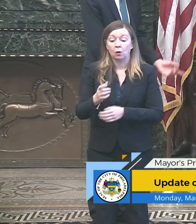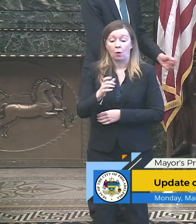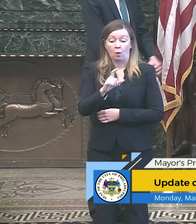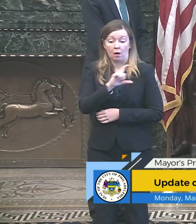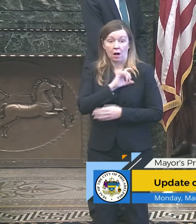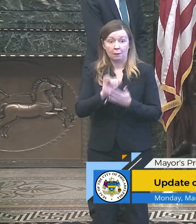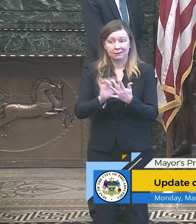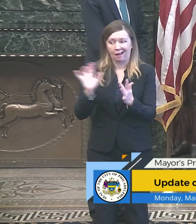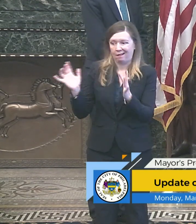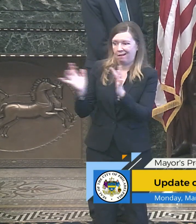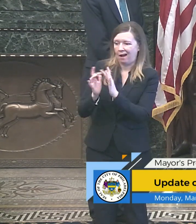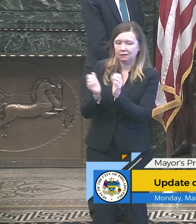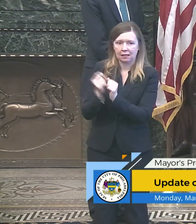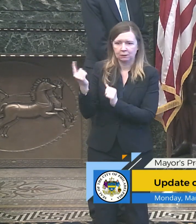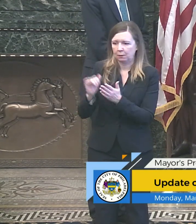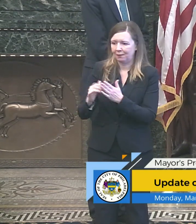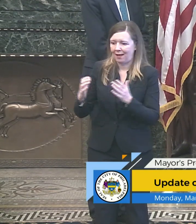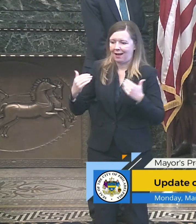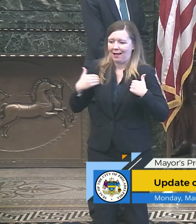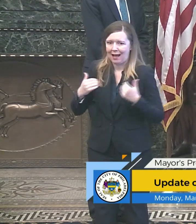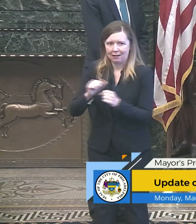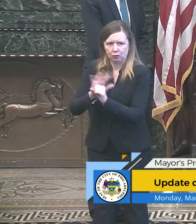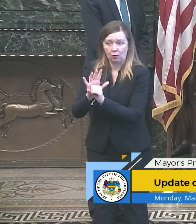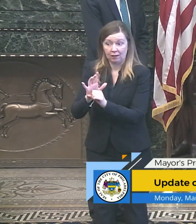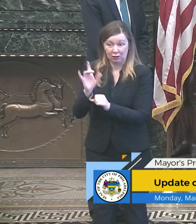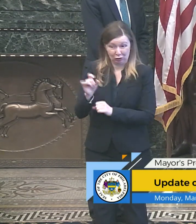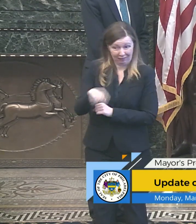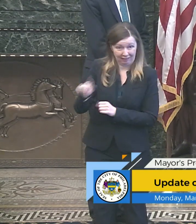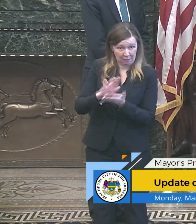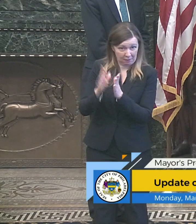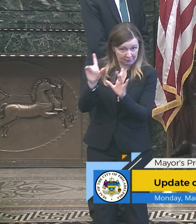contact with someone who is positive to get tested?